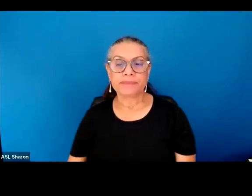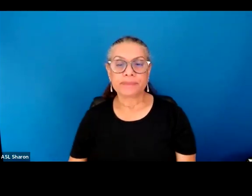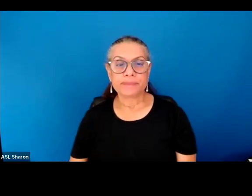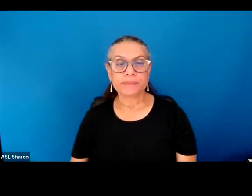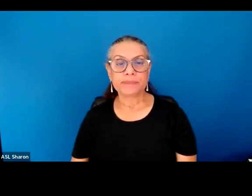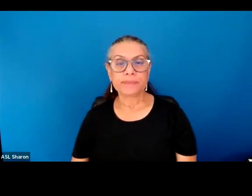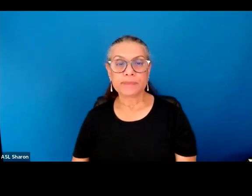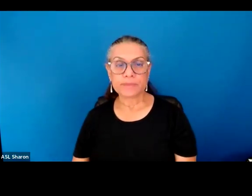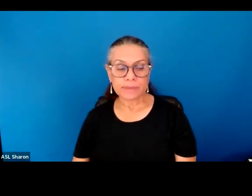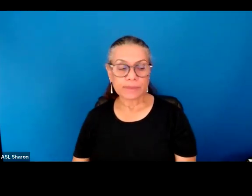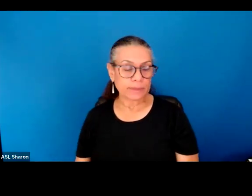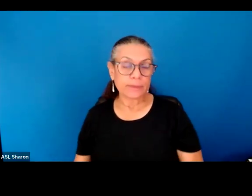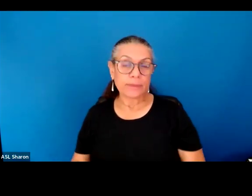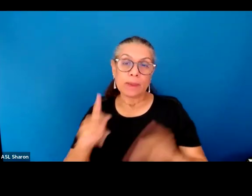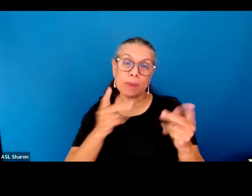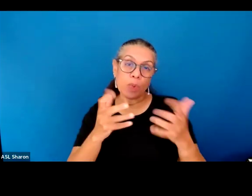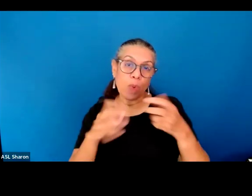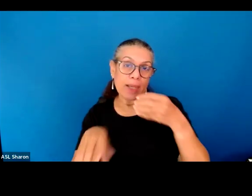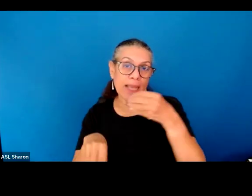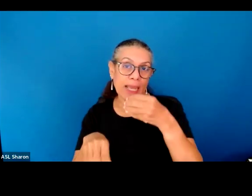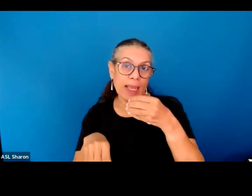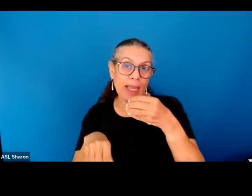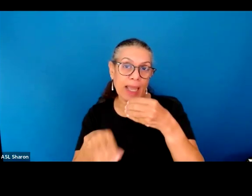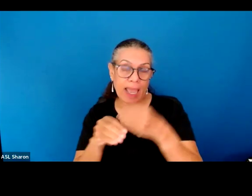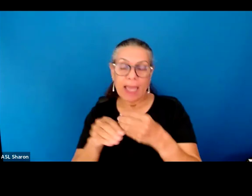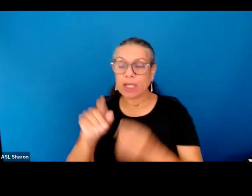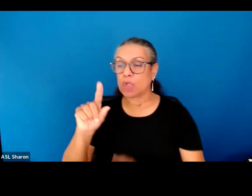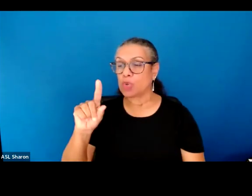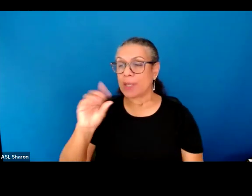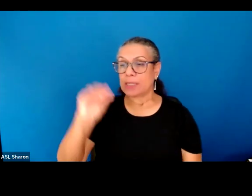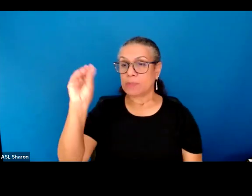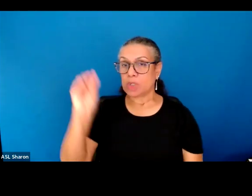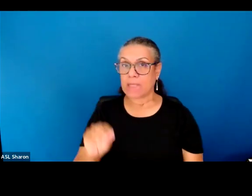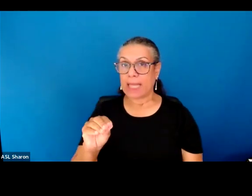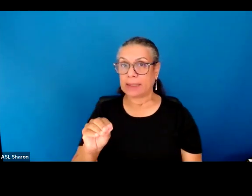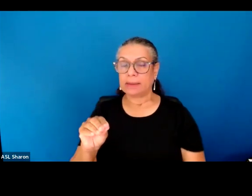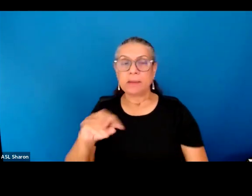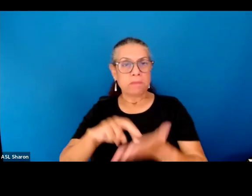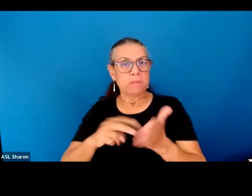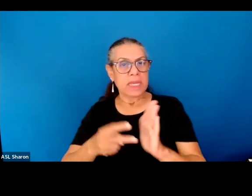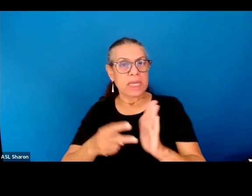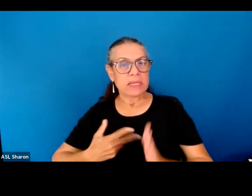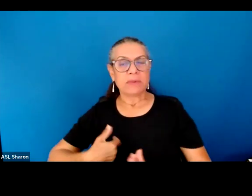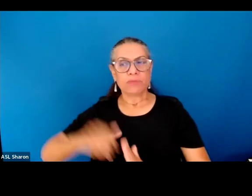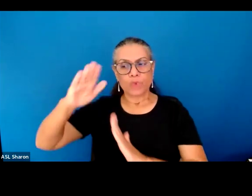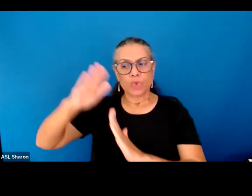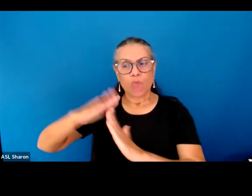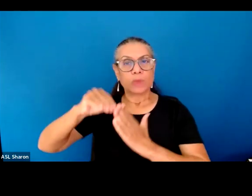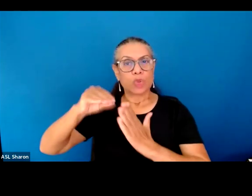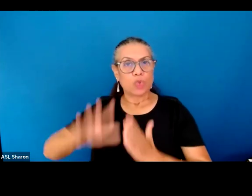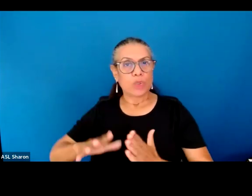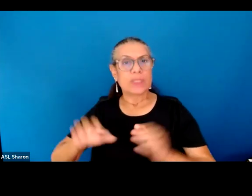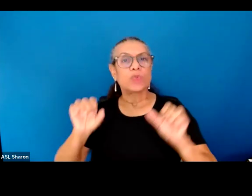So responses in support of adding a 20% citywide round felt that this would guarantee the highest achieving students an